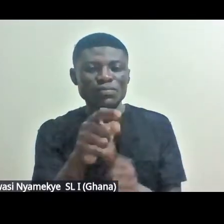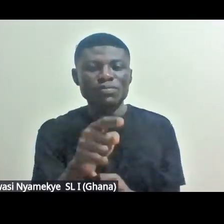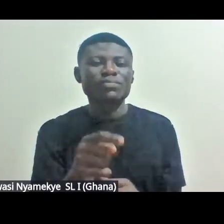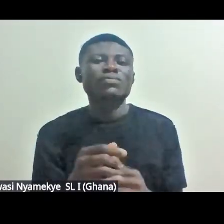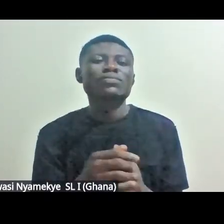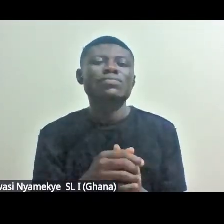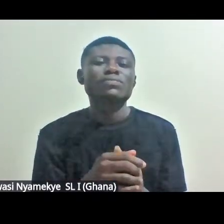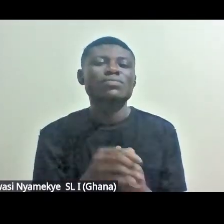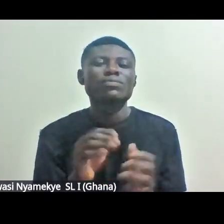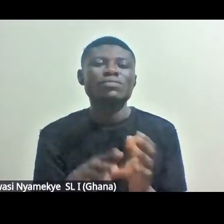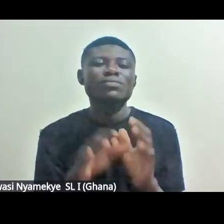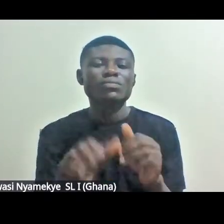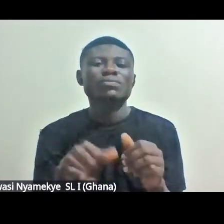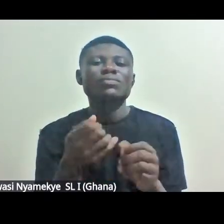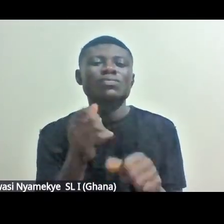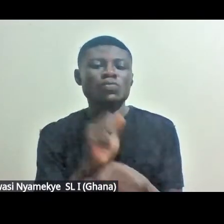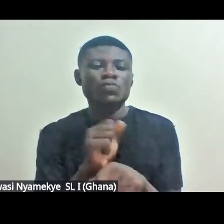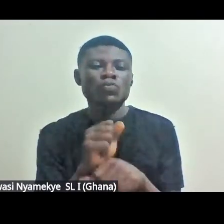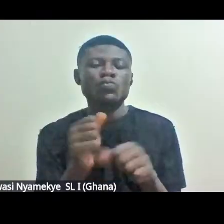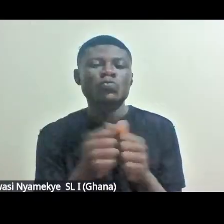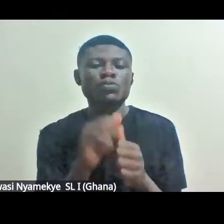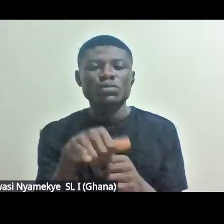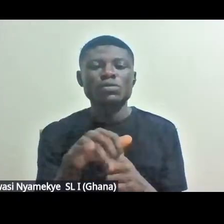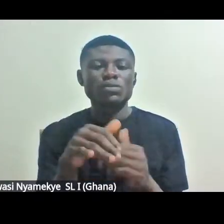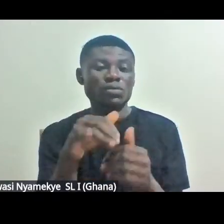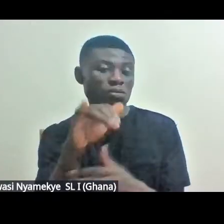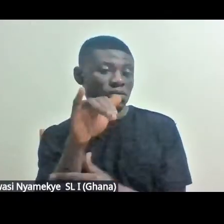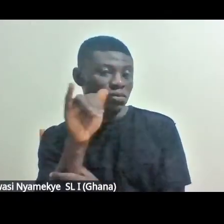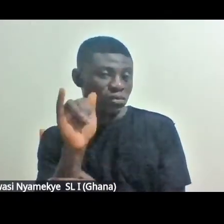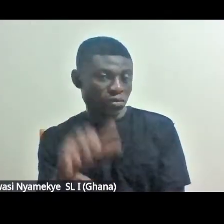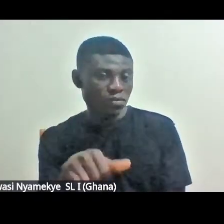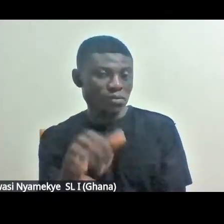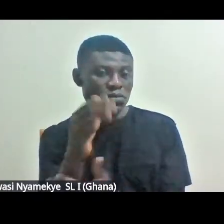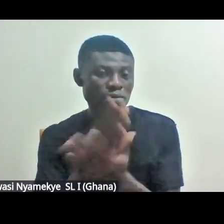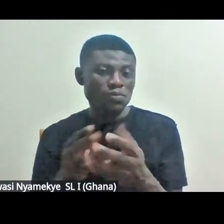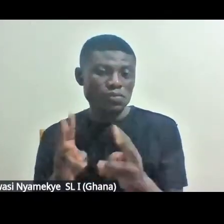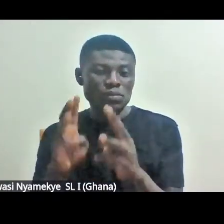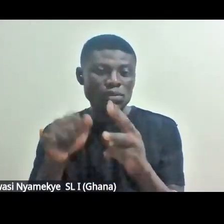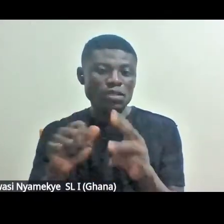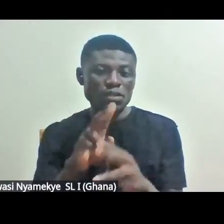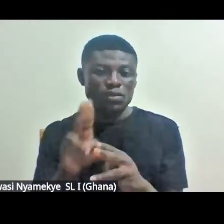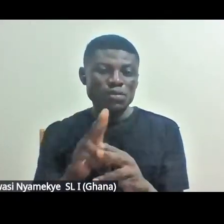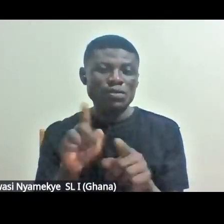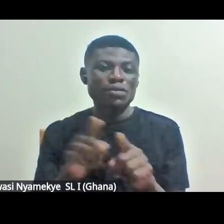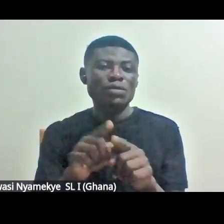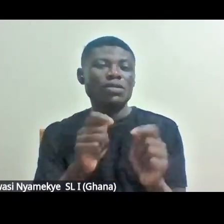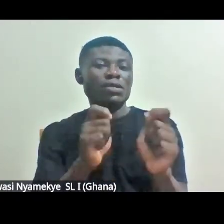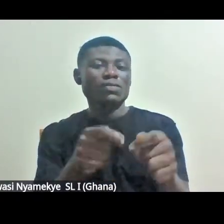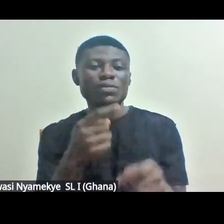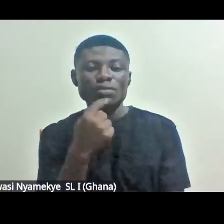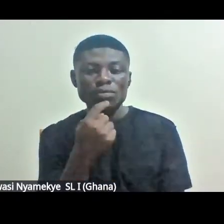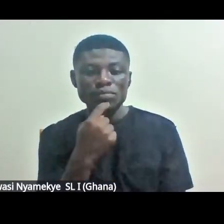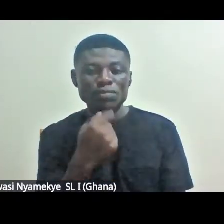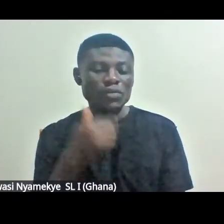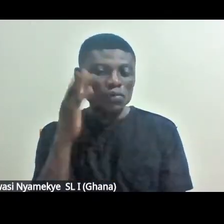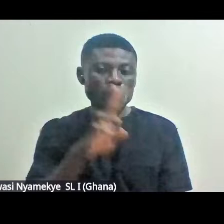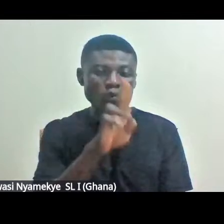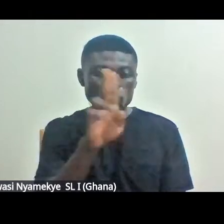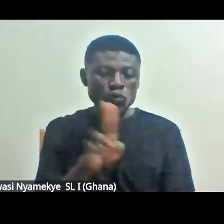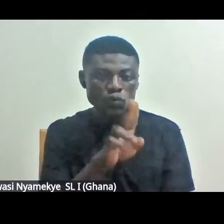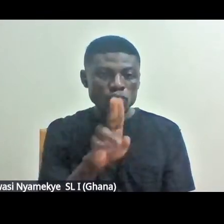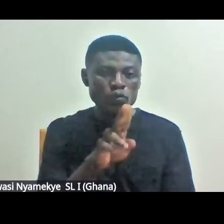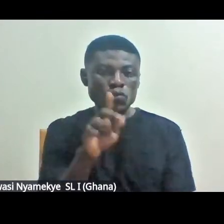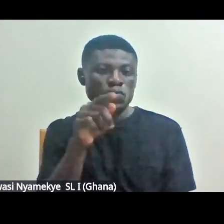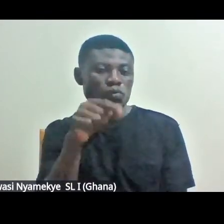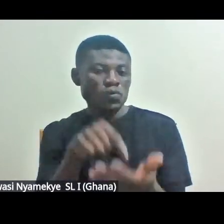then you can explore using them. So that's some way you can use it. Gifty says, I will use this